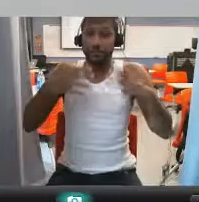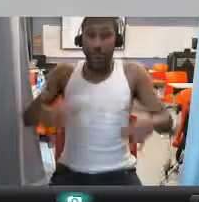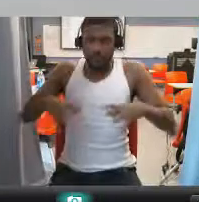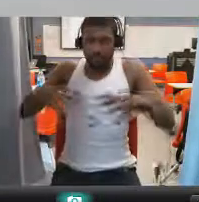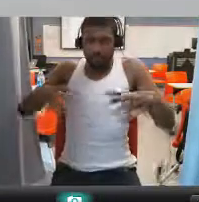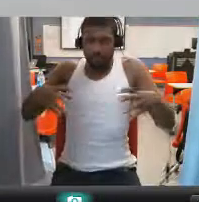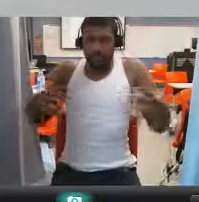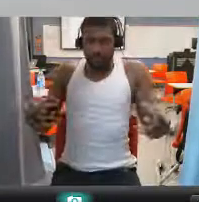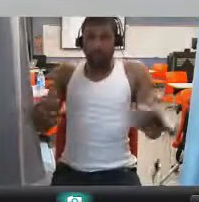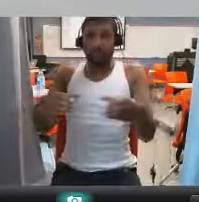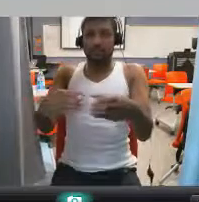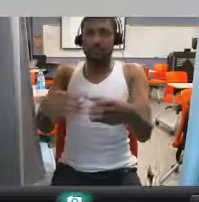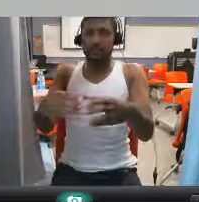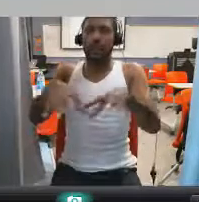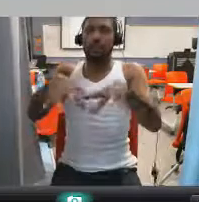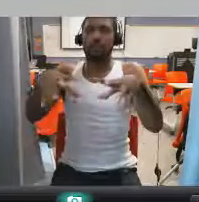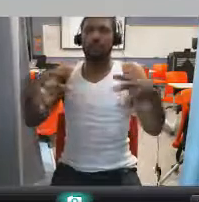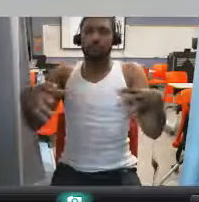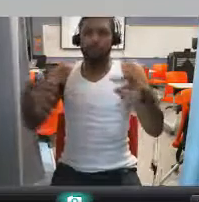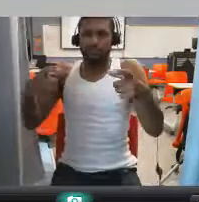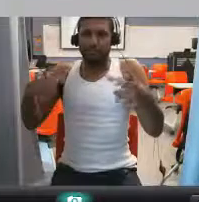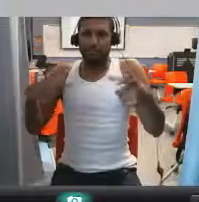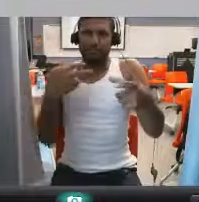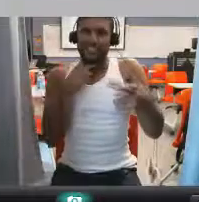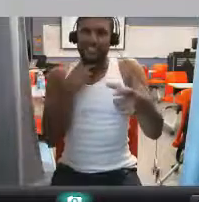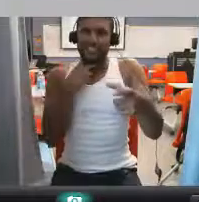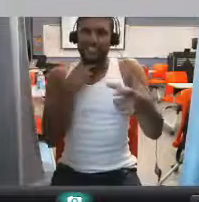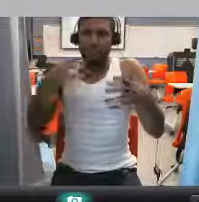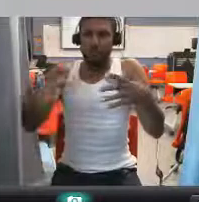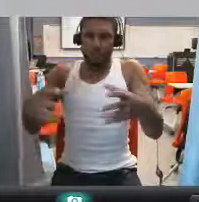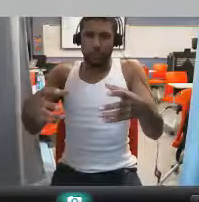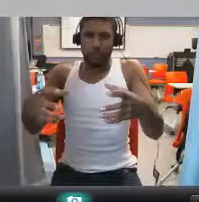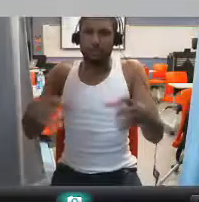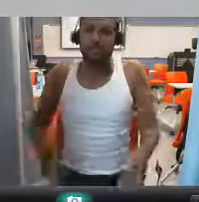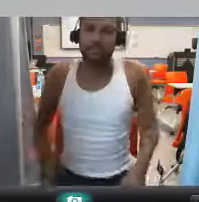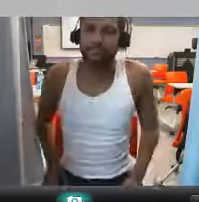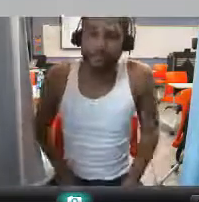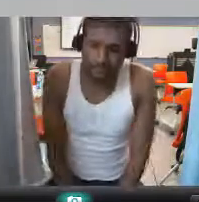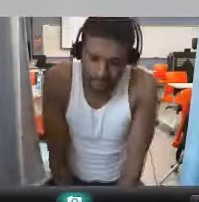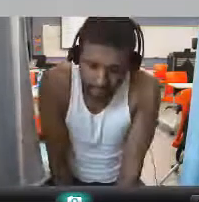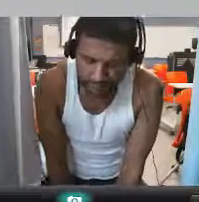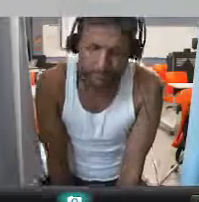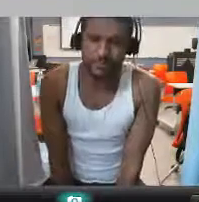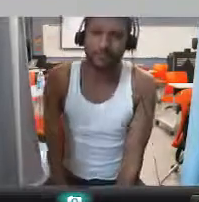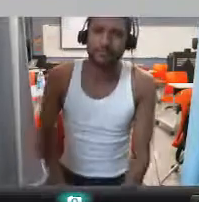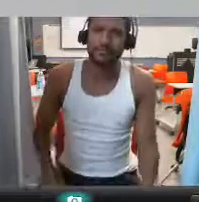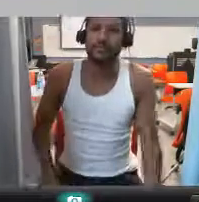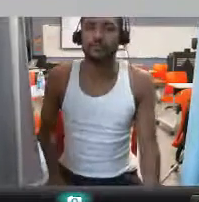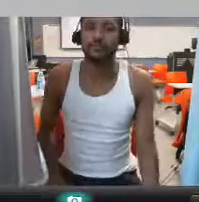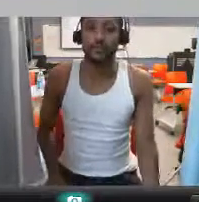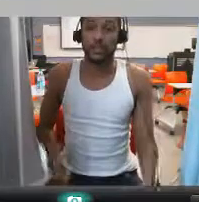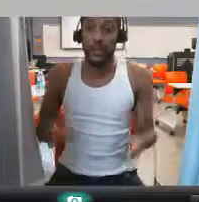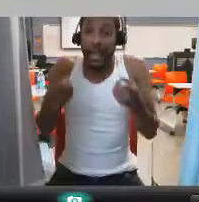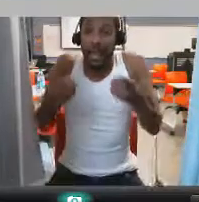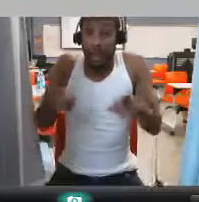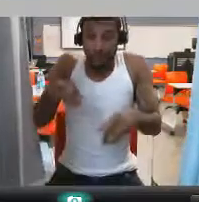flab rolls over the side and creates a kind of hermetic seal around the bowl. You know what I'm saying? So I don't know what's going